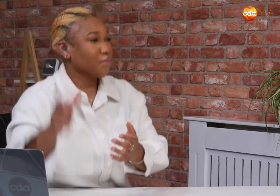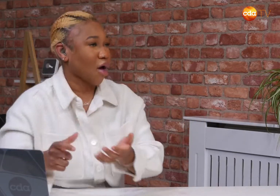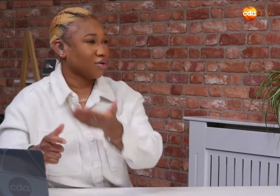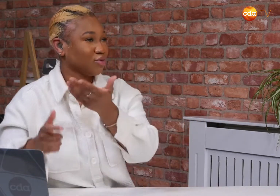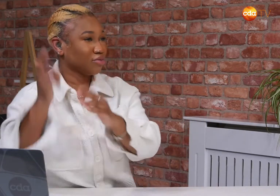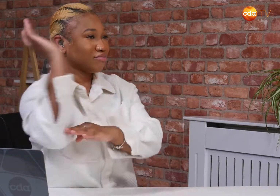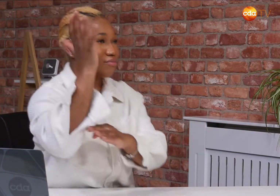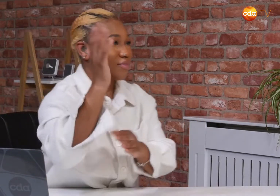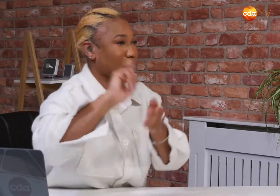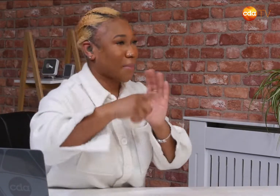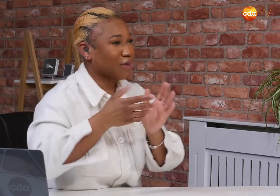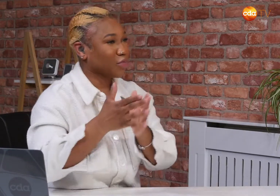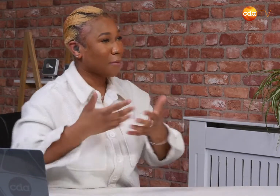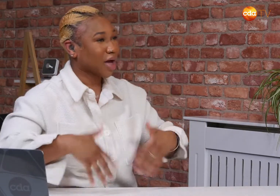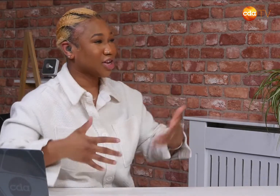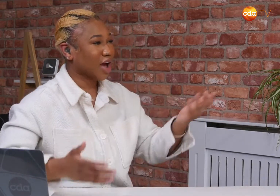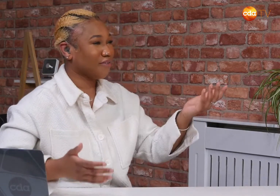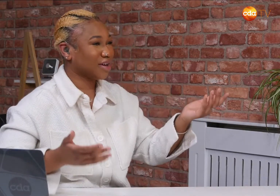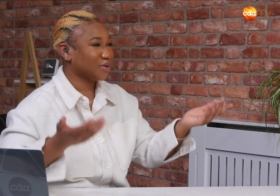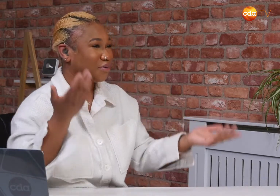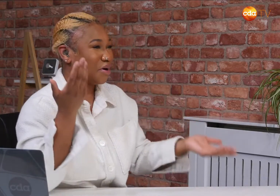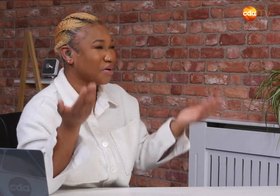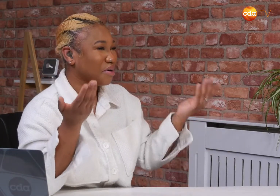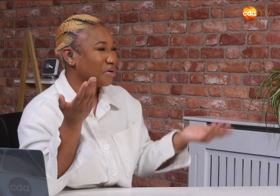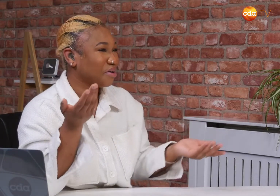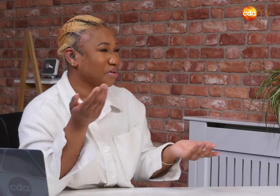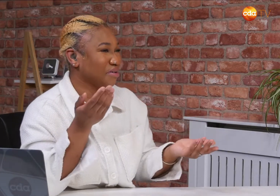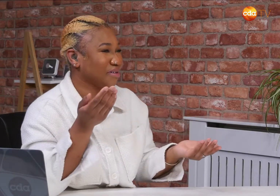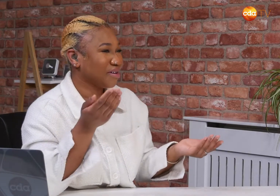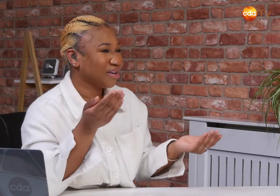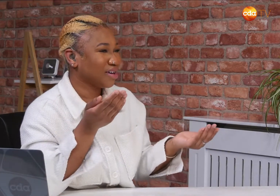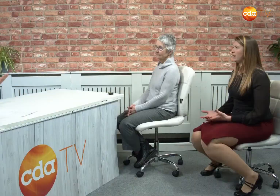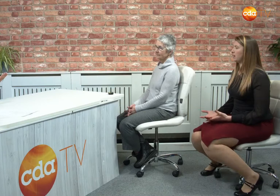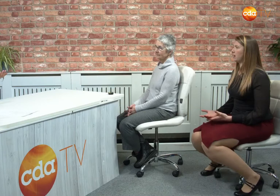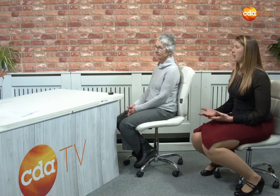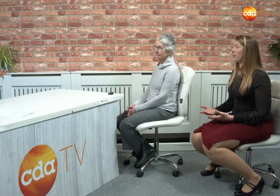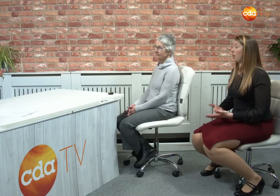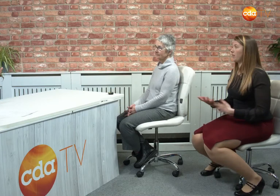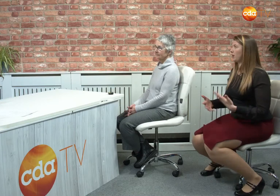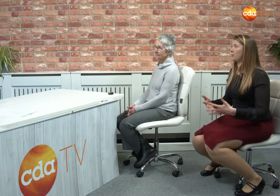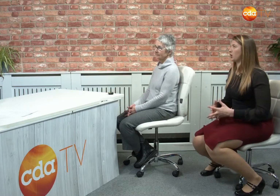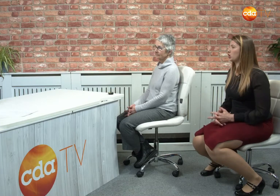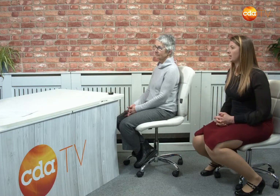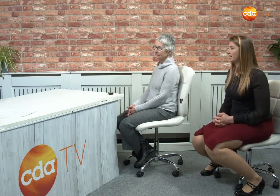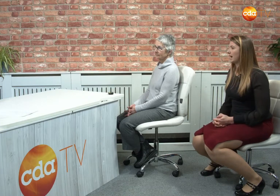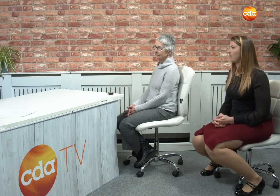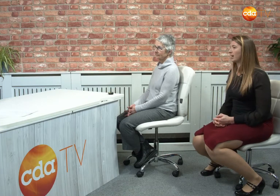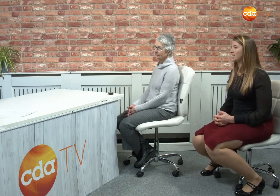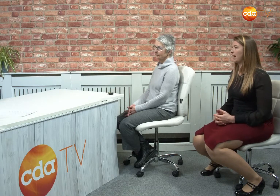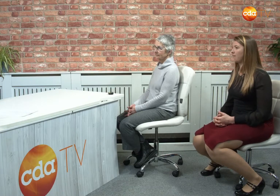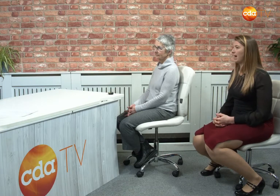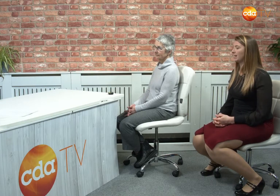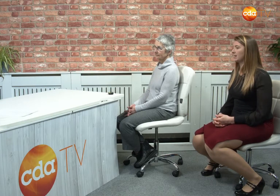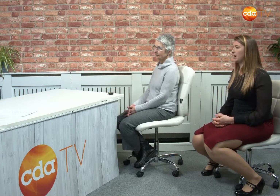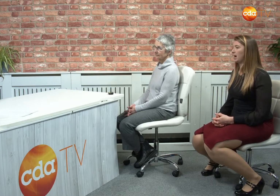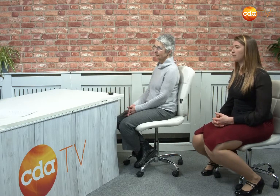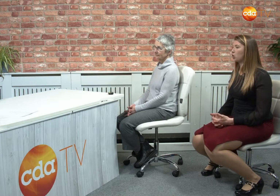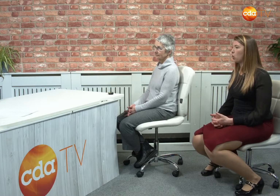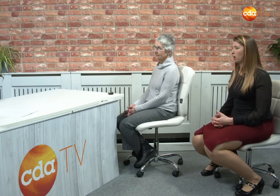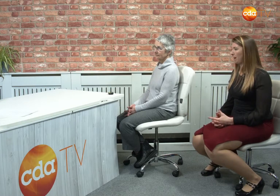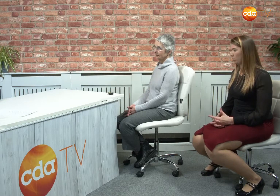And do you think it would be I think it would be a good idea to have like a